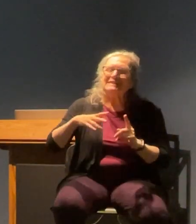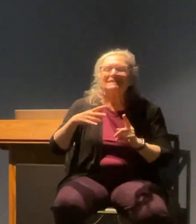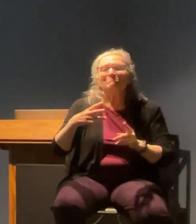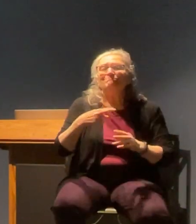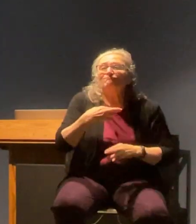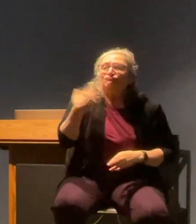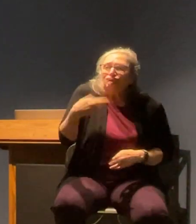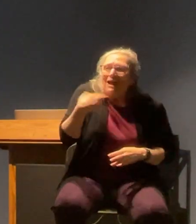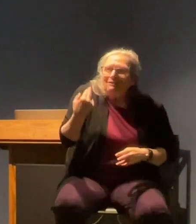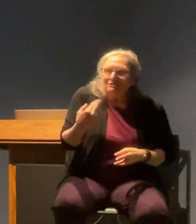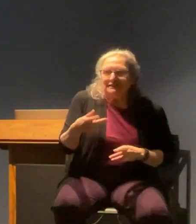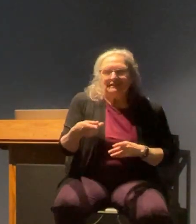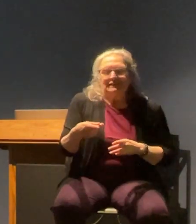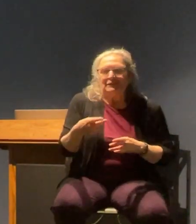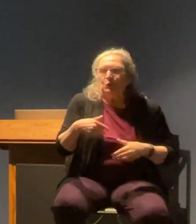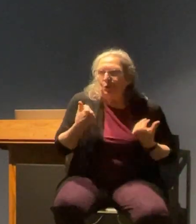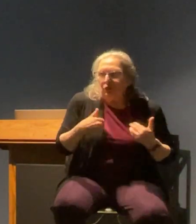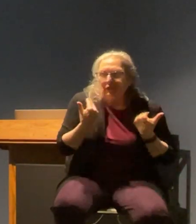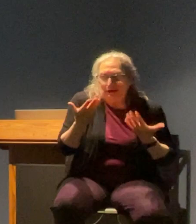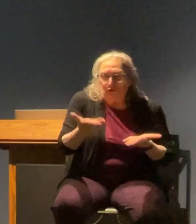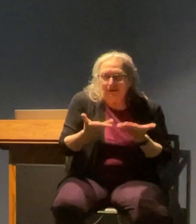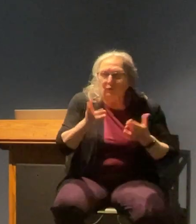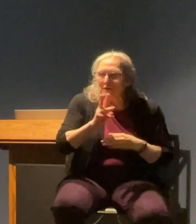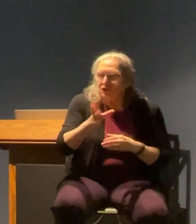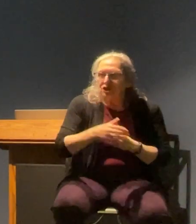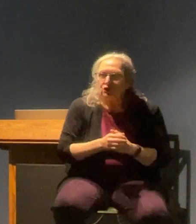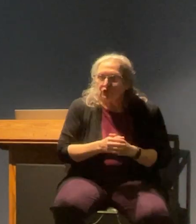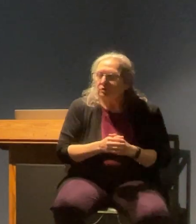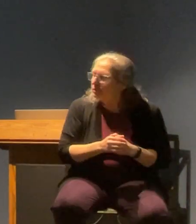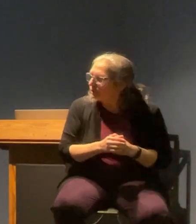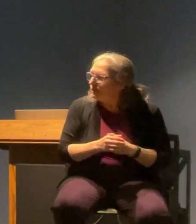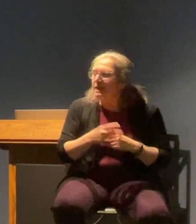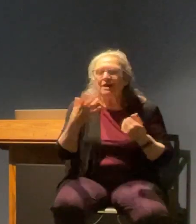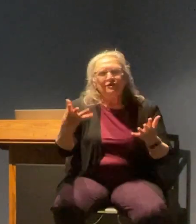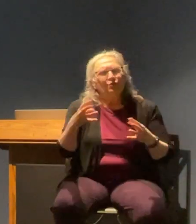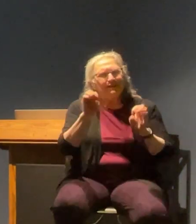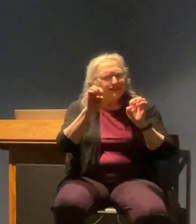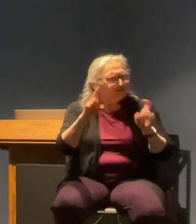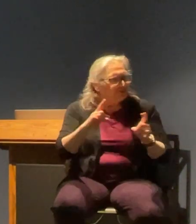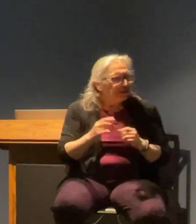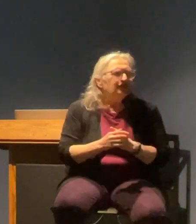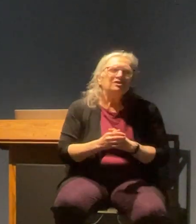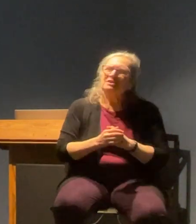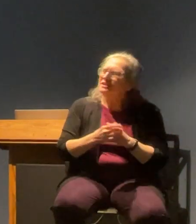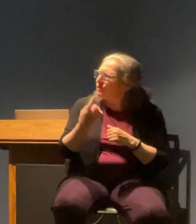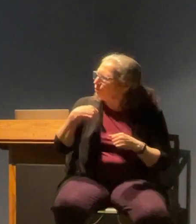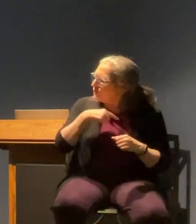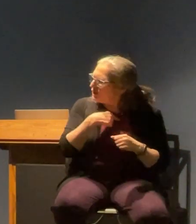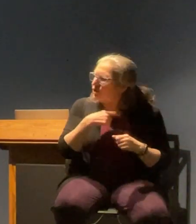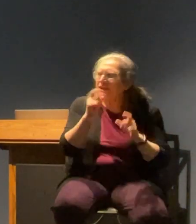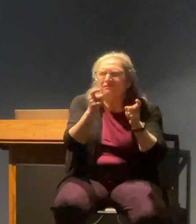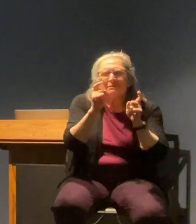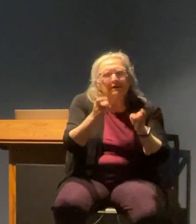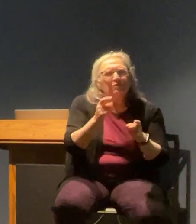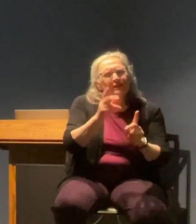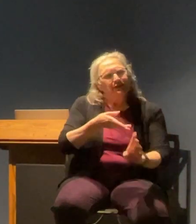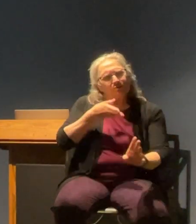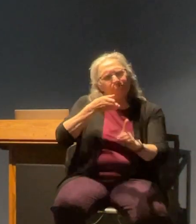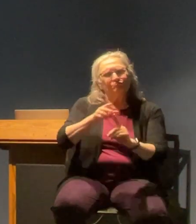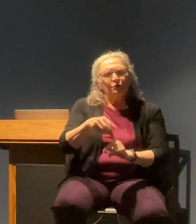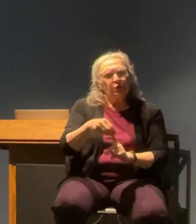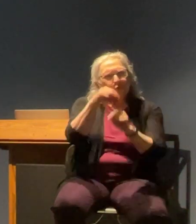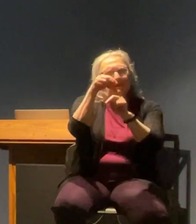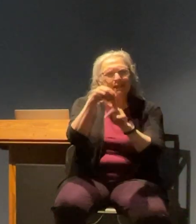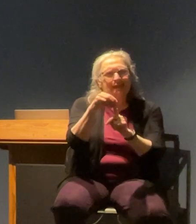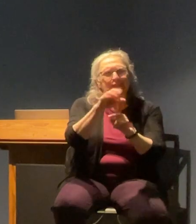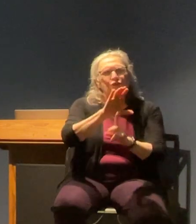really proud about our work is the spaces, safe spaces and the education that we're actually giving them about their unique circumstances. Our